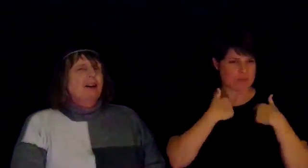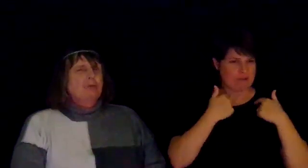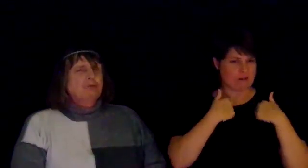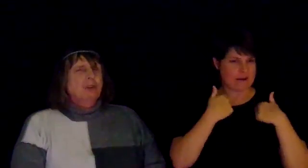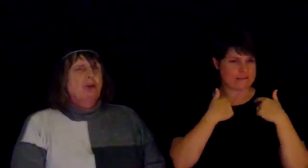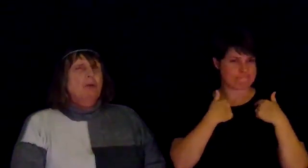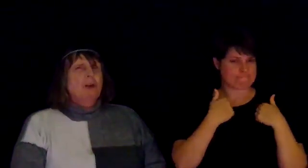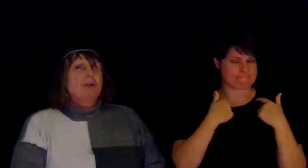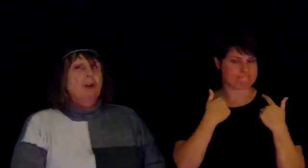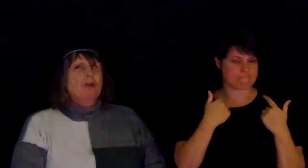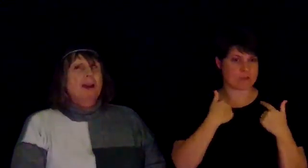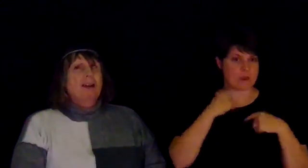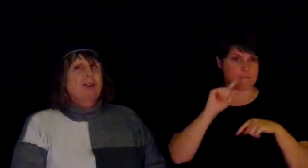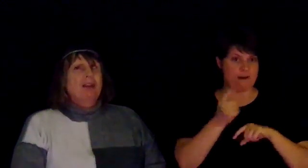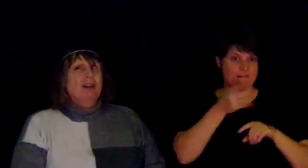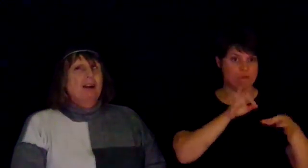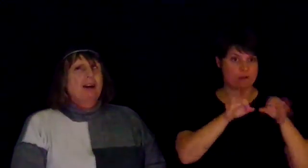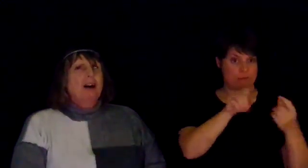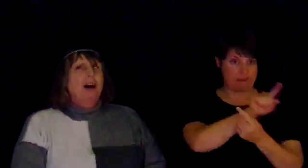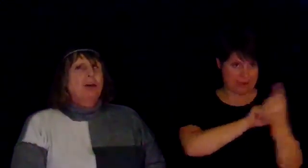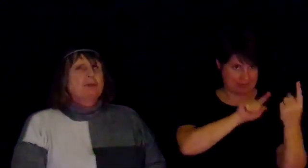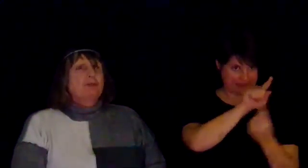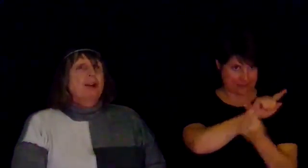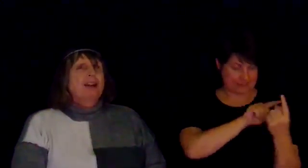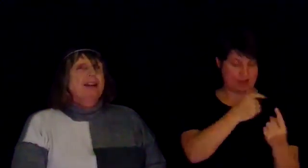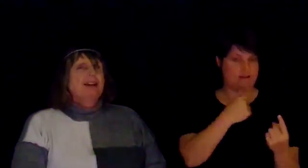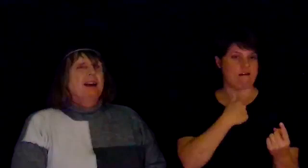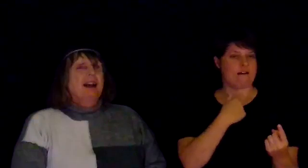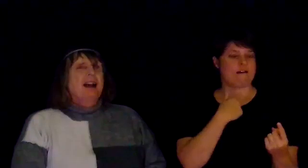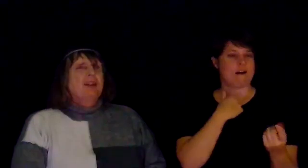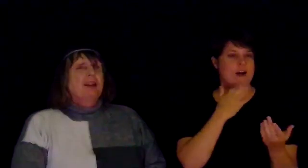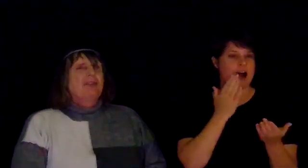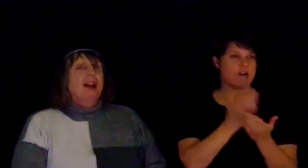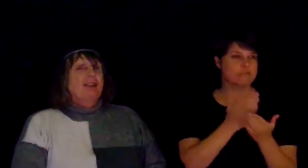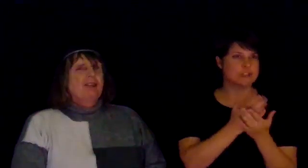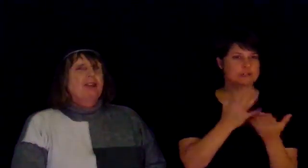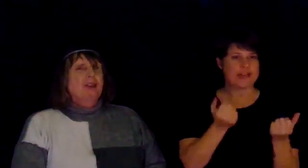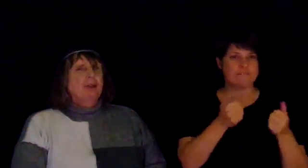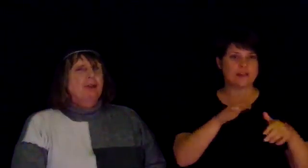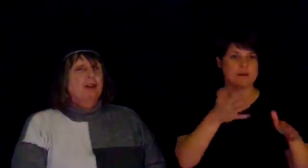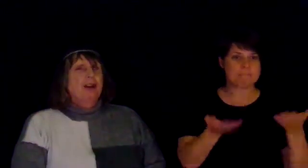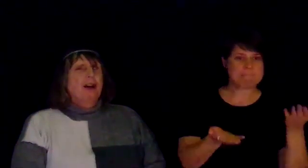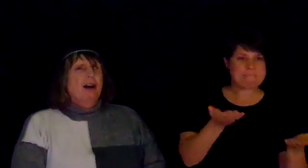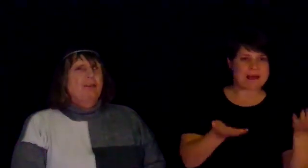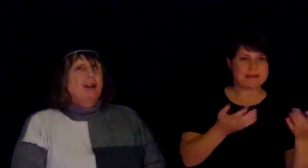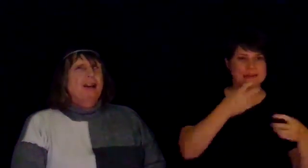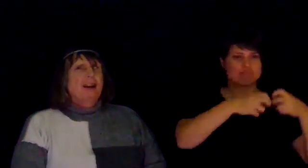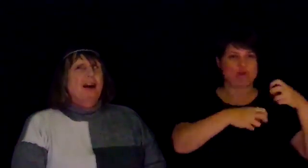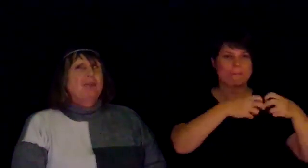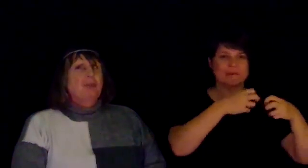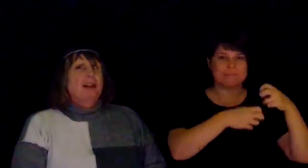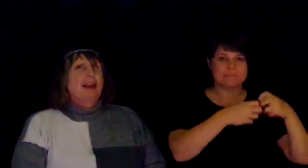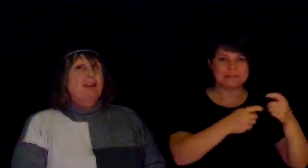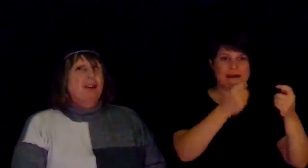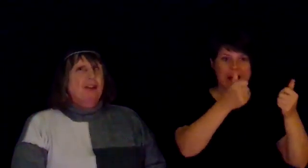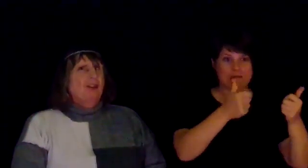I went my first plan meeting, I was really having balance issues leading